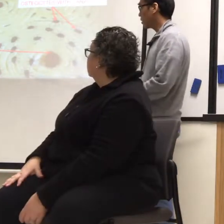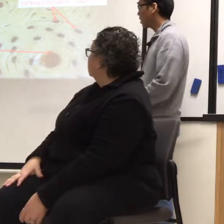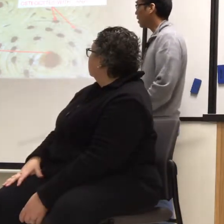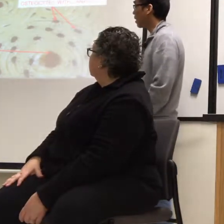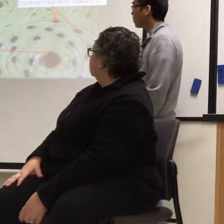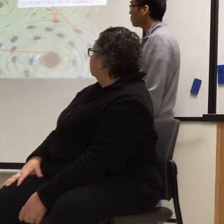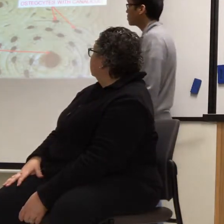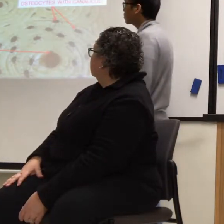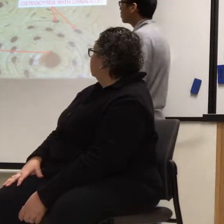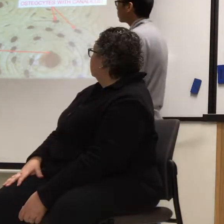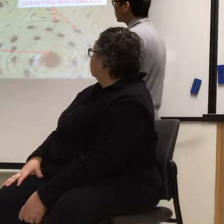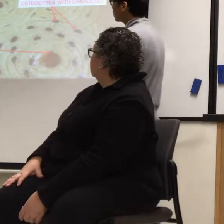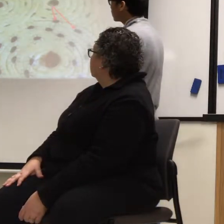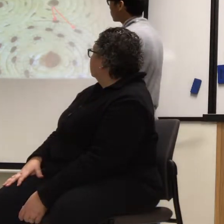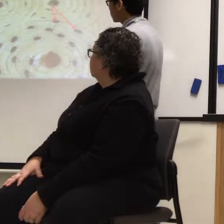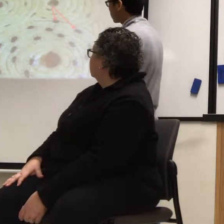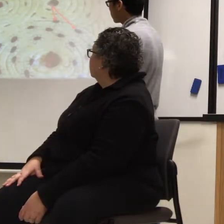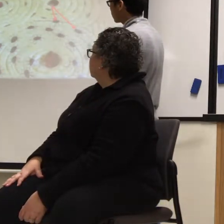then,